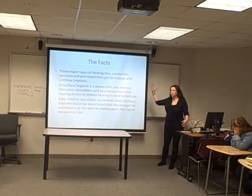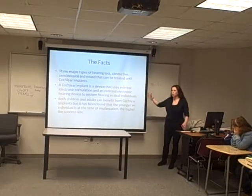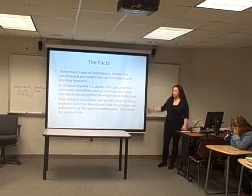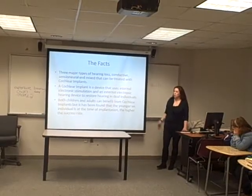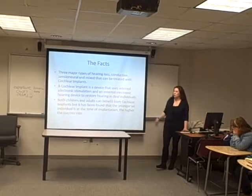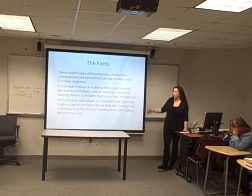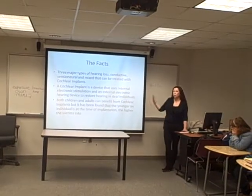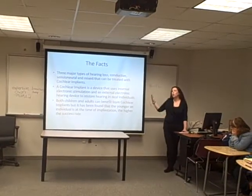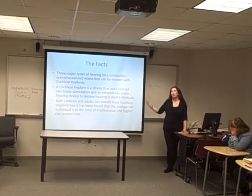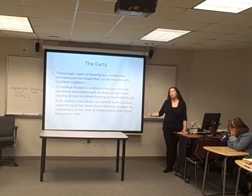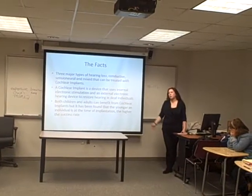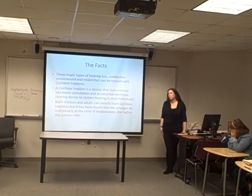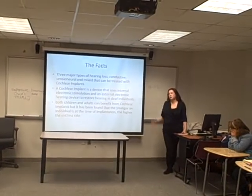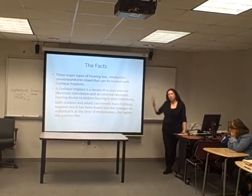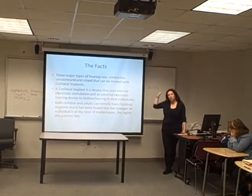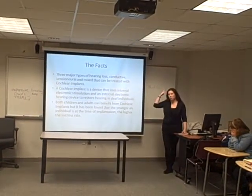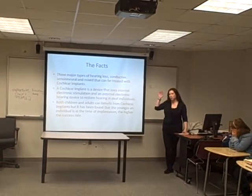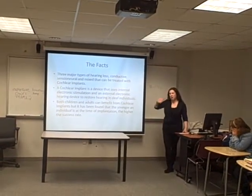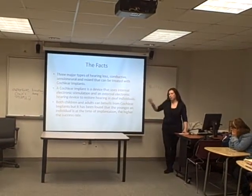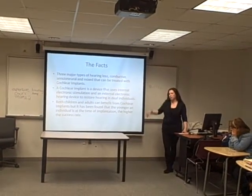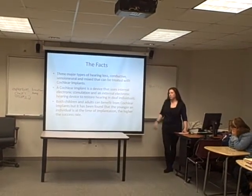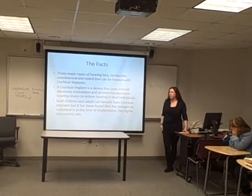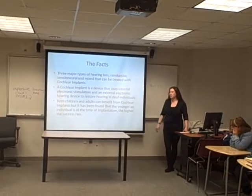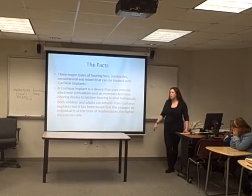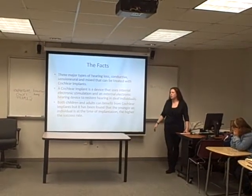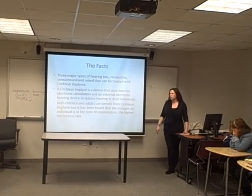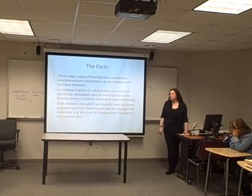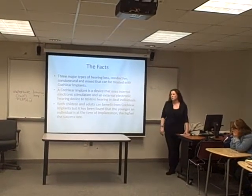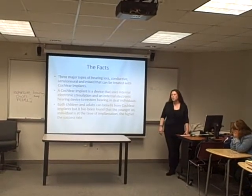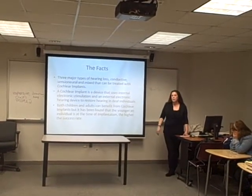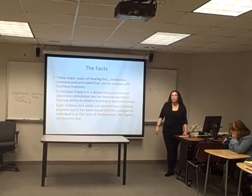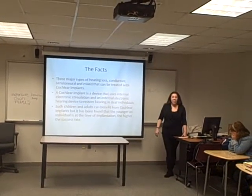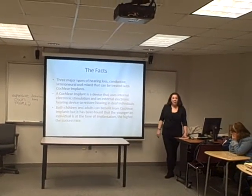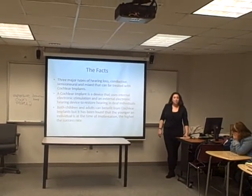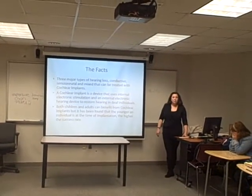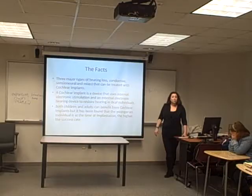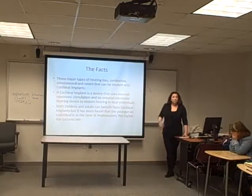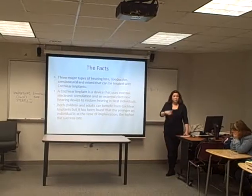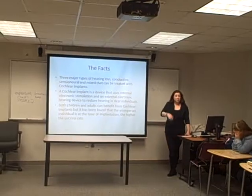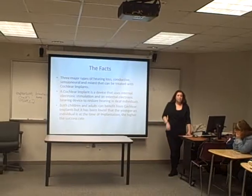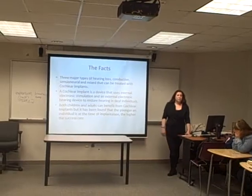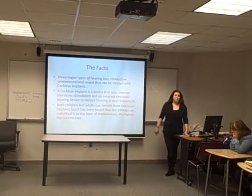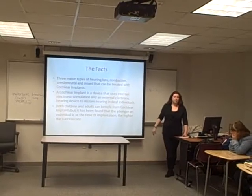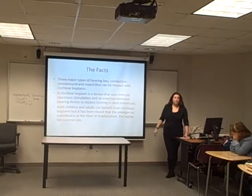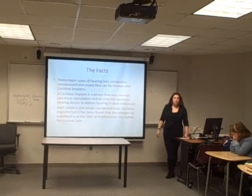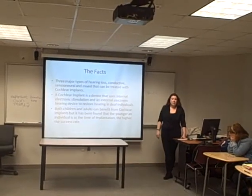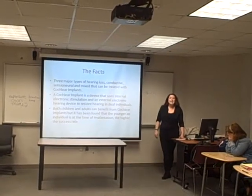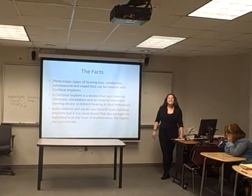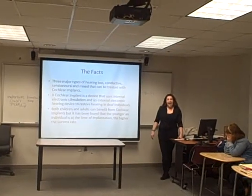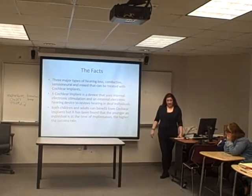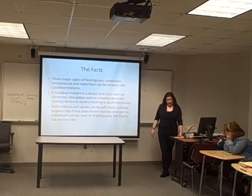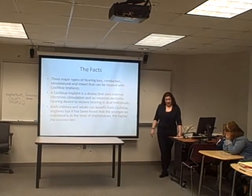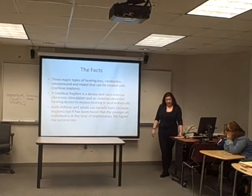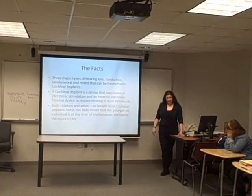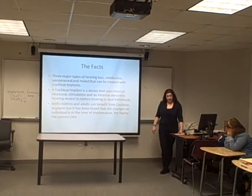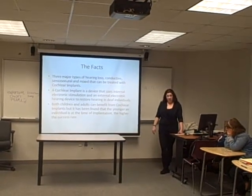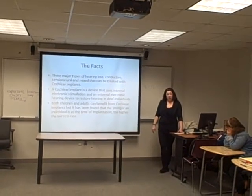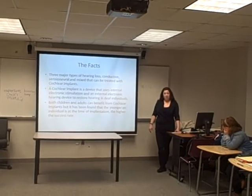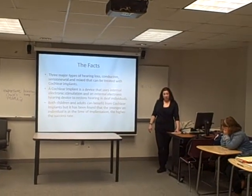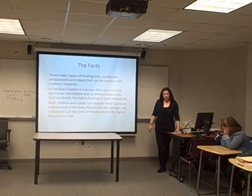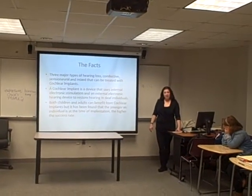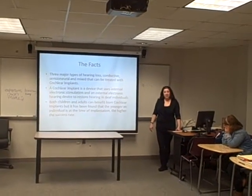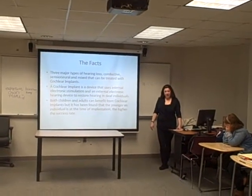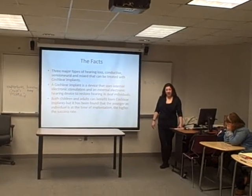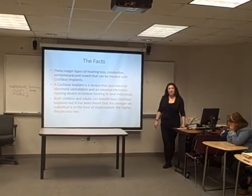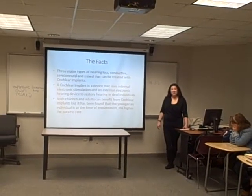a huge, you don't notice it. Once the hair grows back, you don't notice it. Can she fly? Yes, she